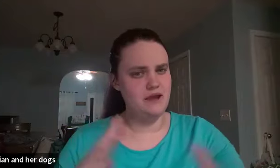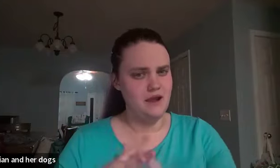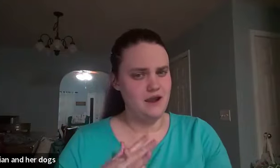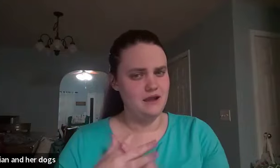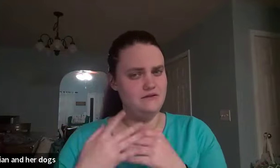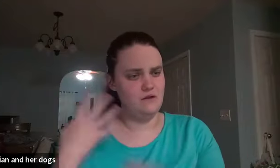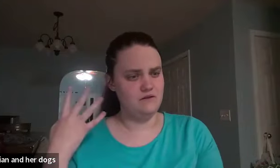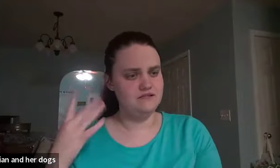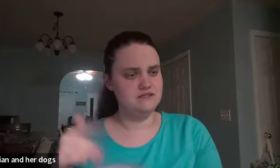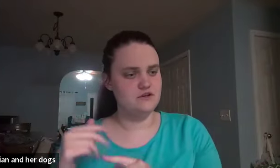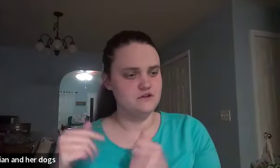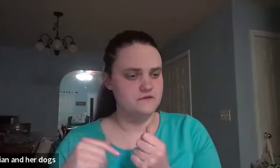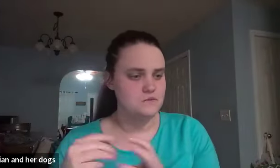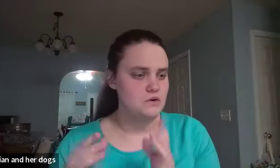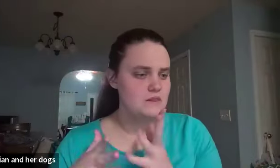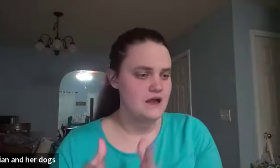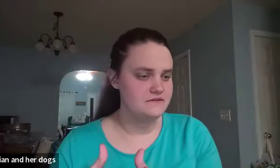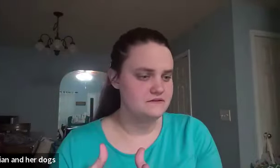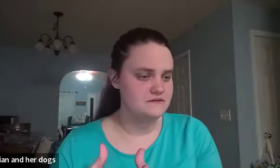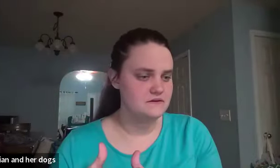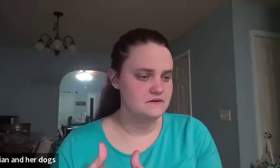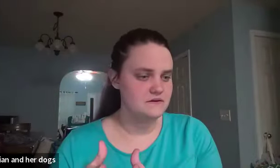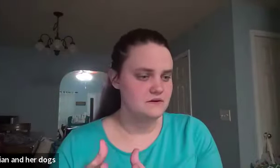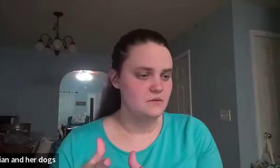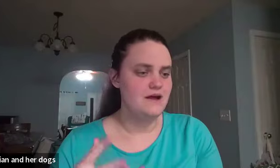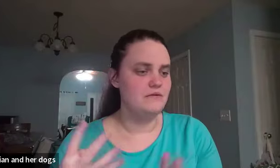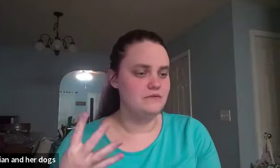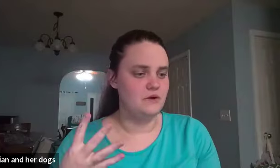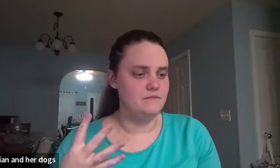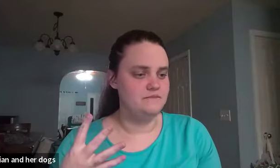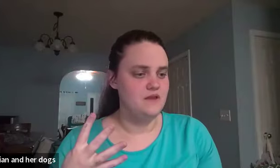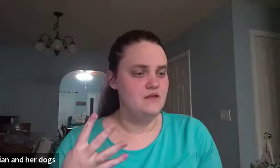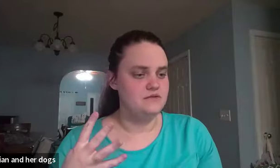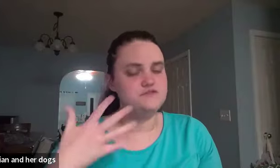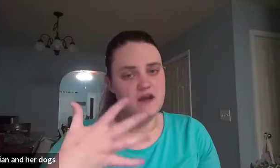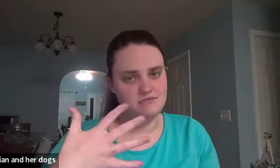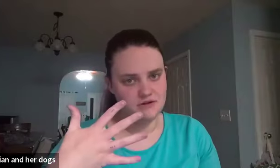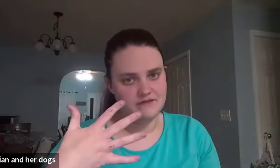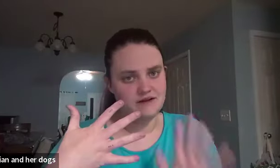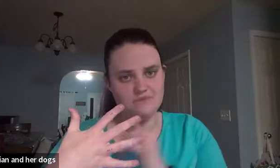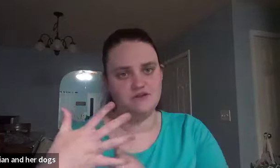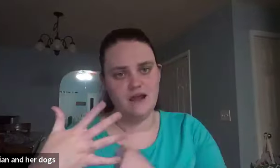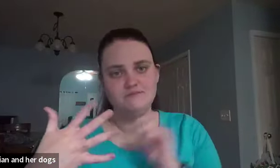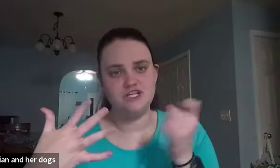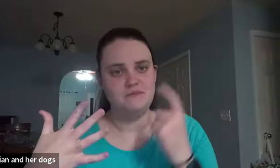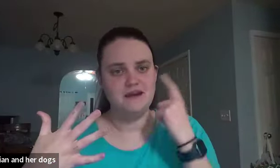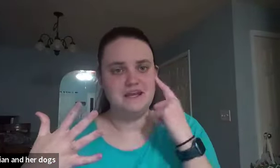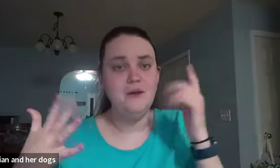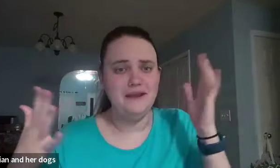we had, the long list. There's a few more left. Well, okay. There's 5 more left. I'm sorry. I'm changing my mind again. Oh my